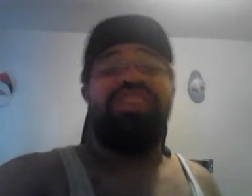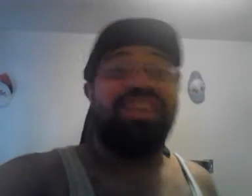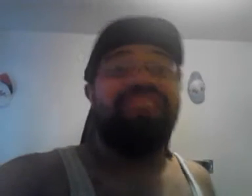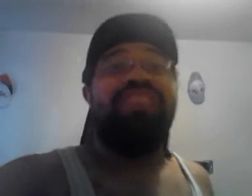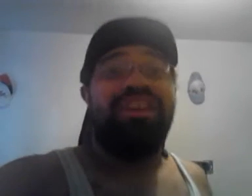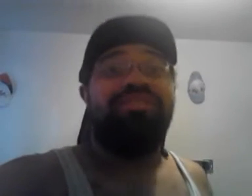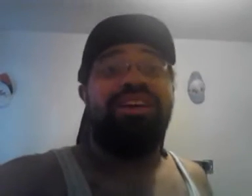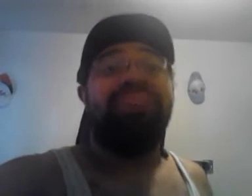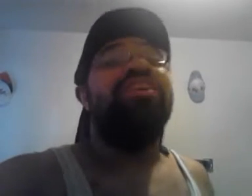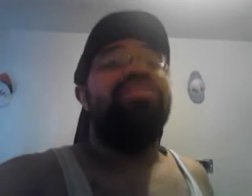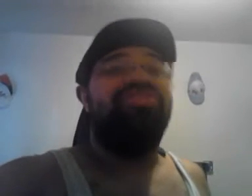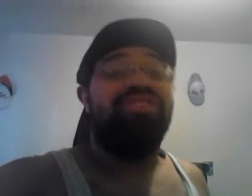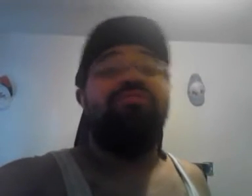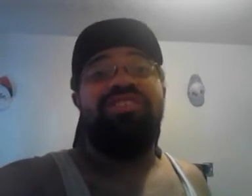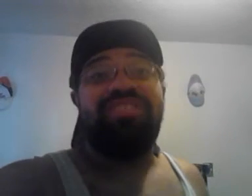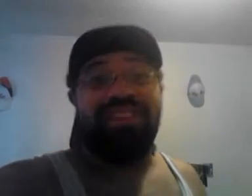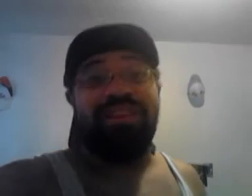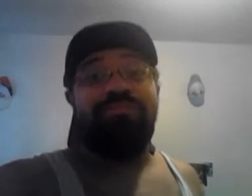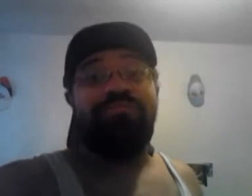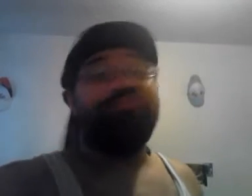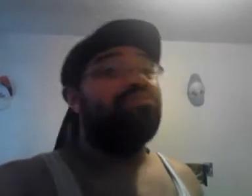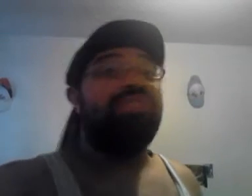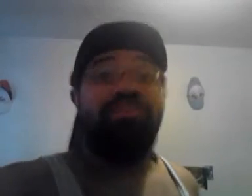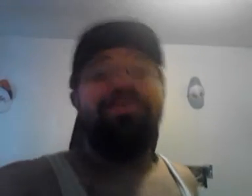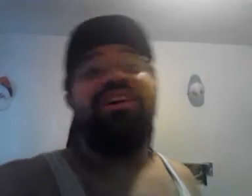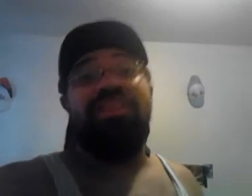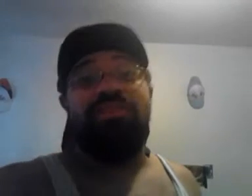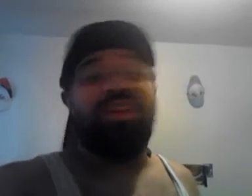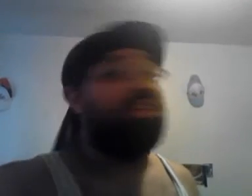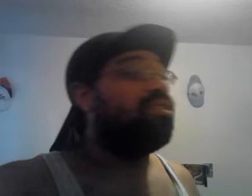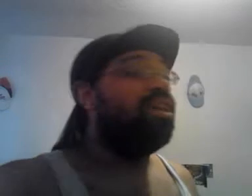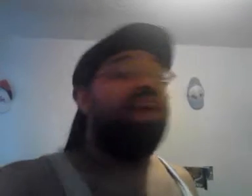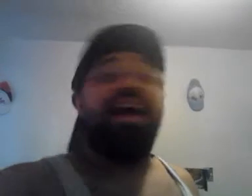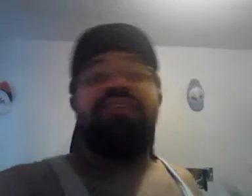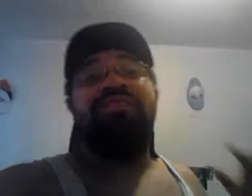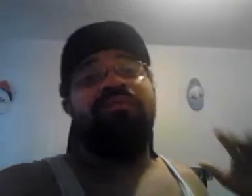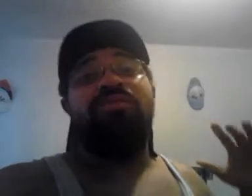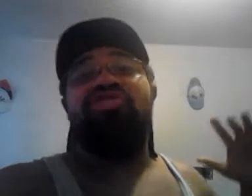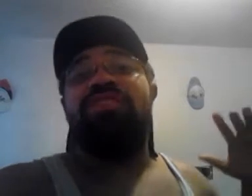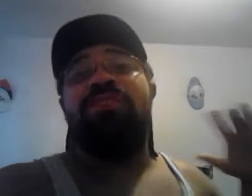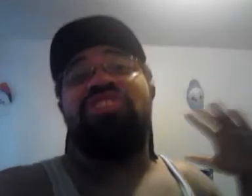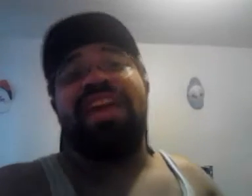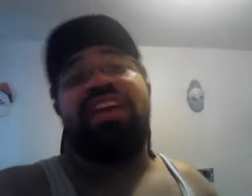kids nowadays, the Generation Z, the Millennium kids. I come from the Generation X.